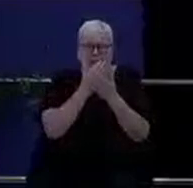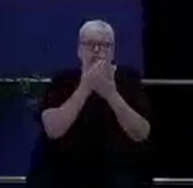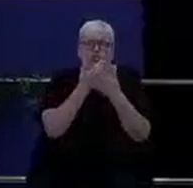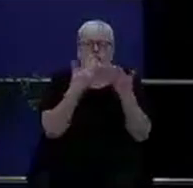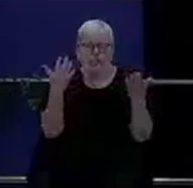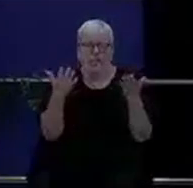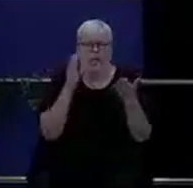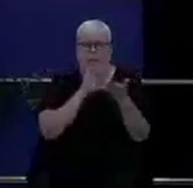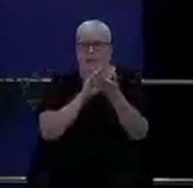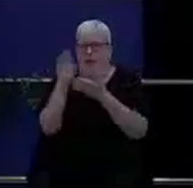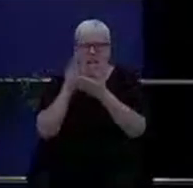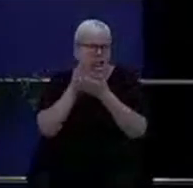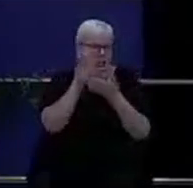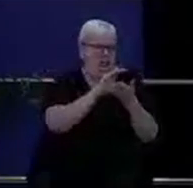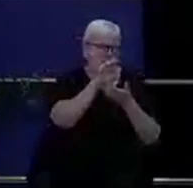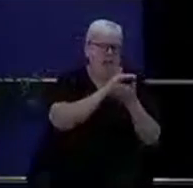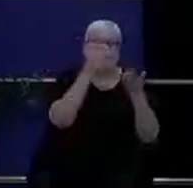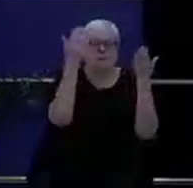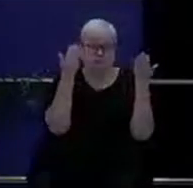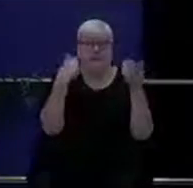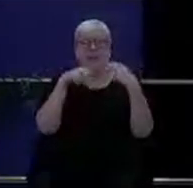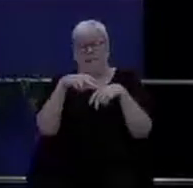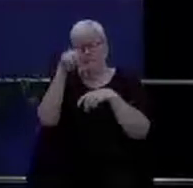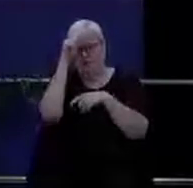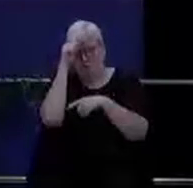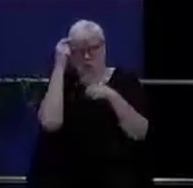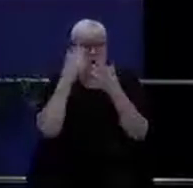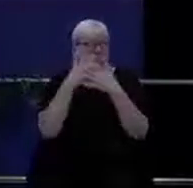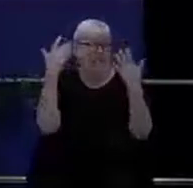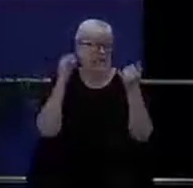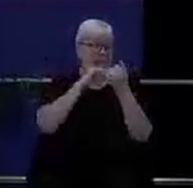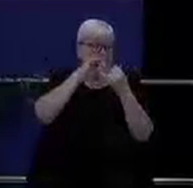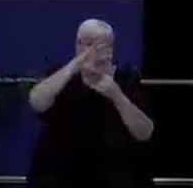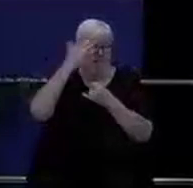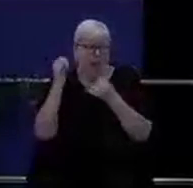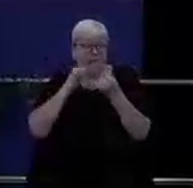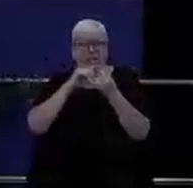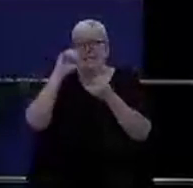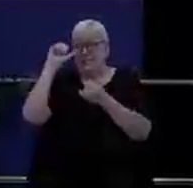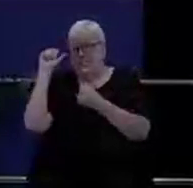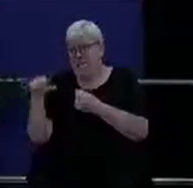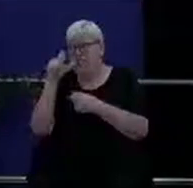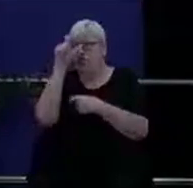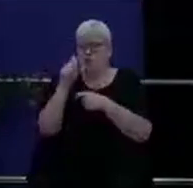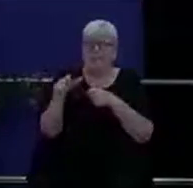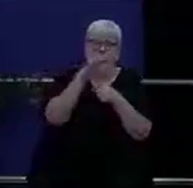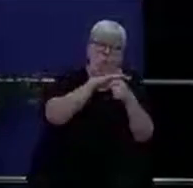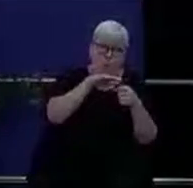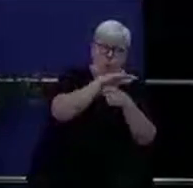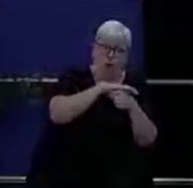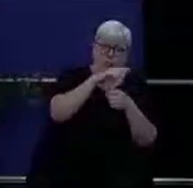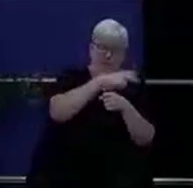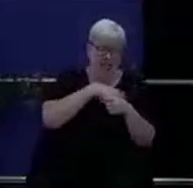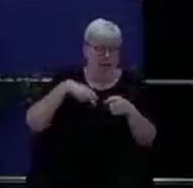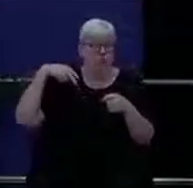large sums of cash. Yes. So if you know any S5 or S6 students in the local